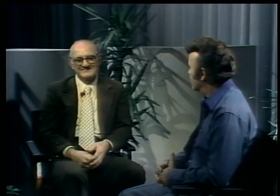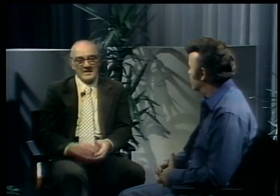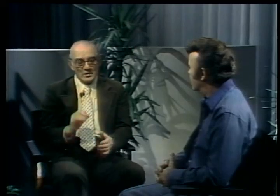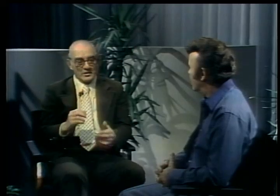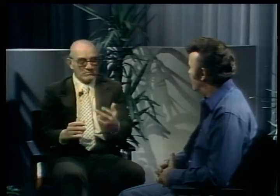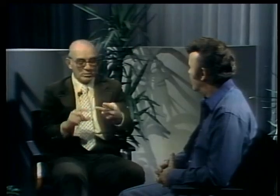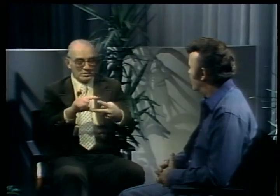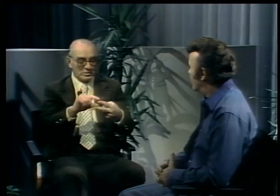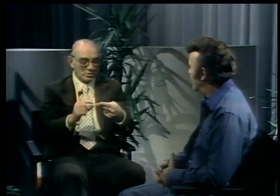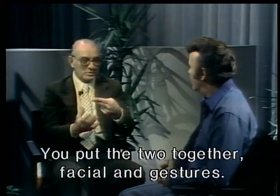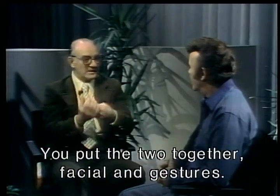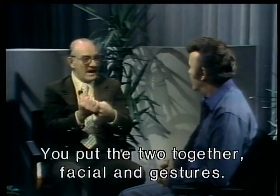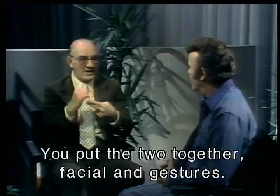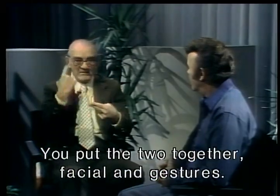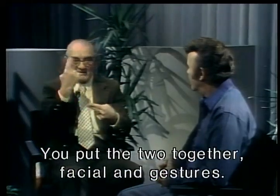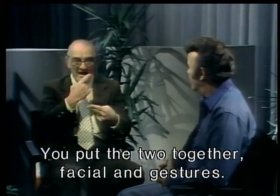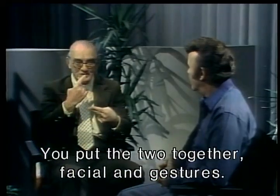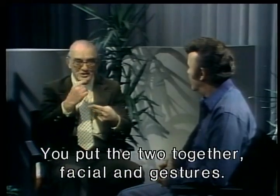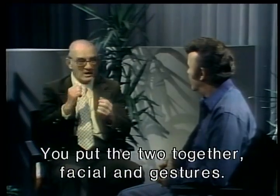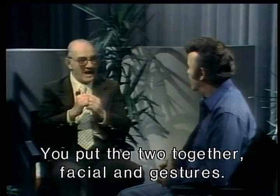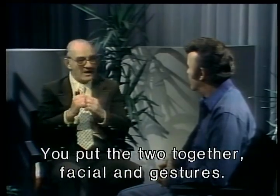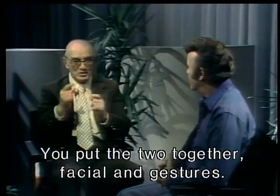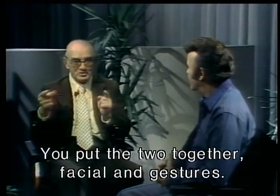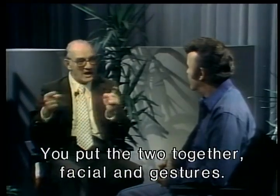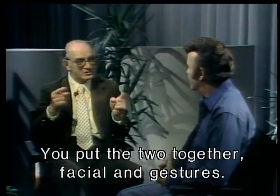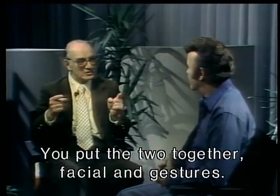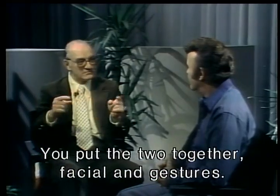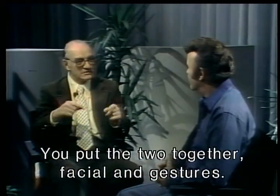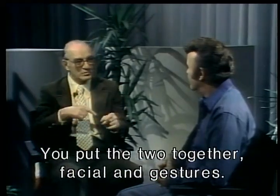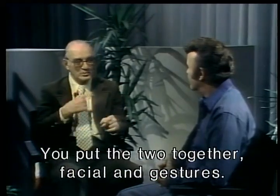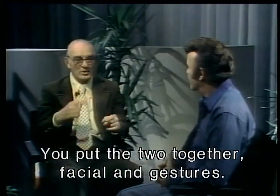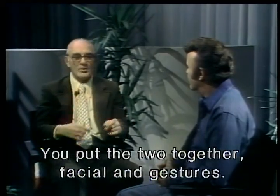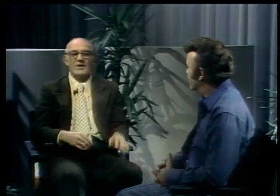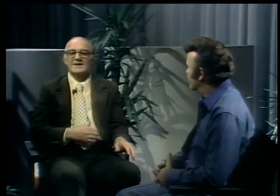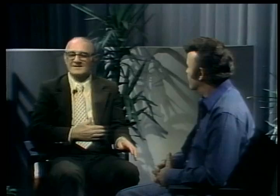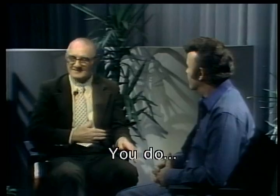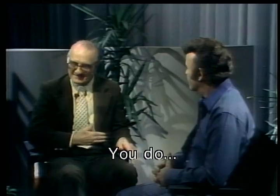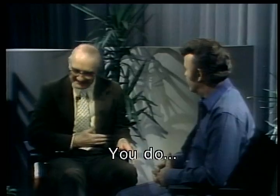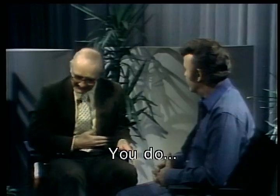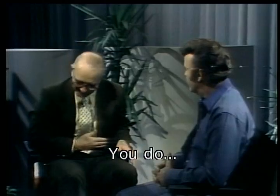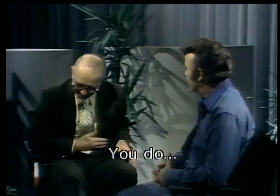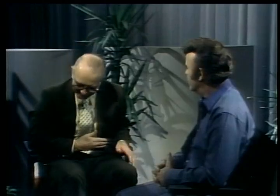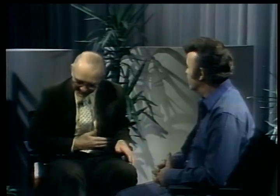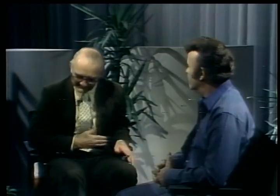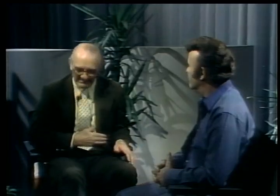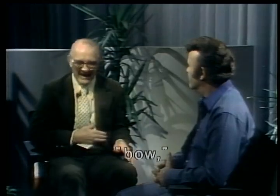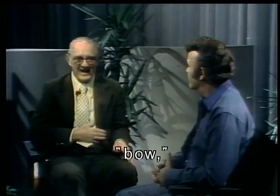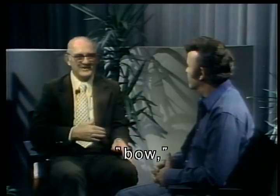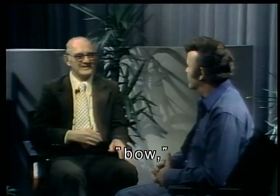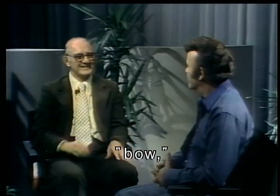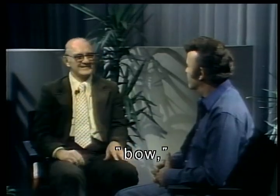You can put the two together, facial and gestures to do bah.